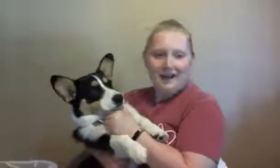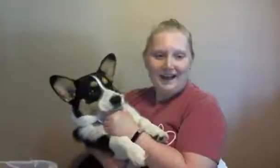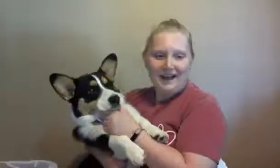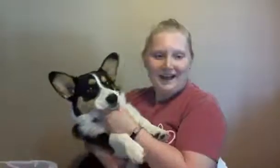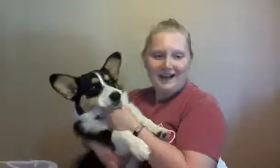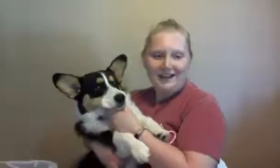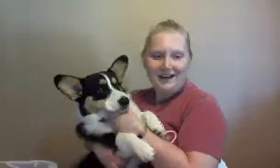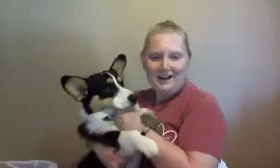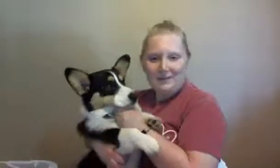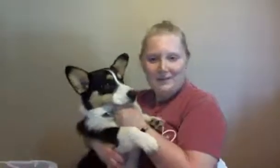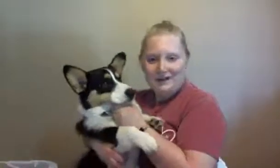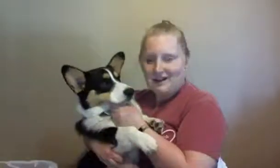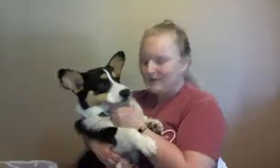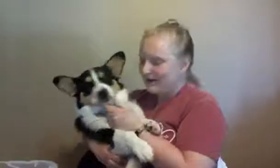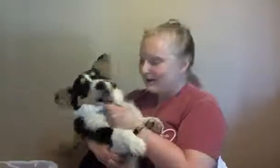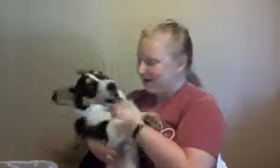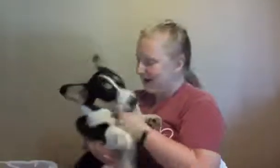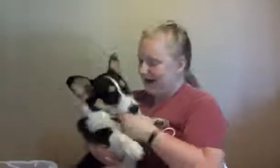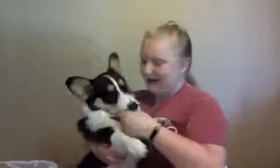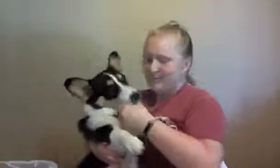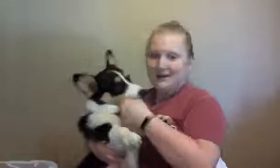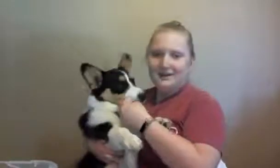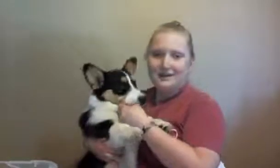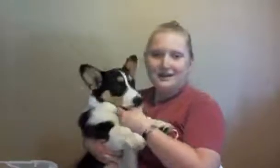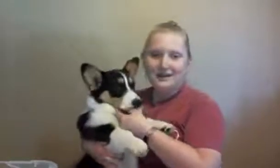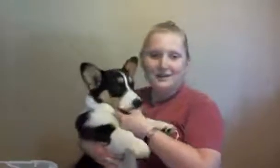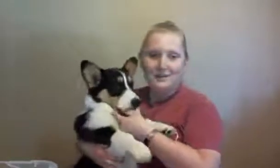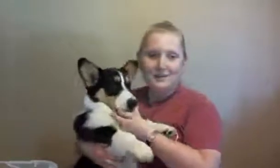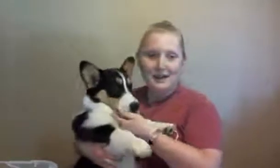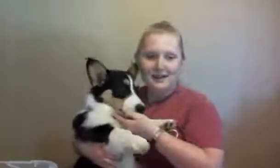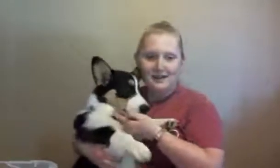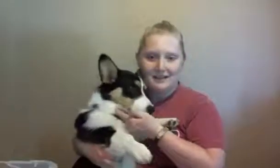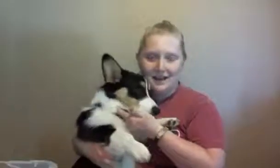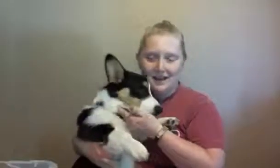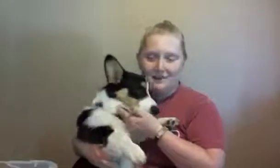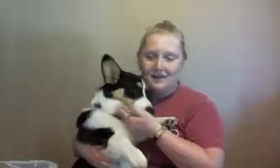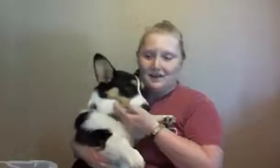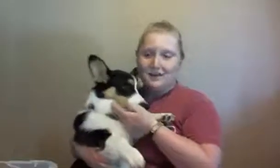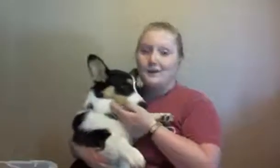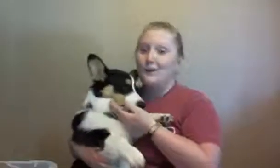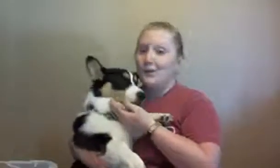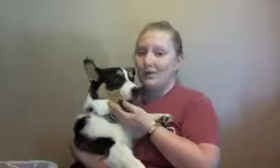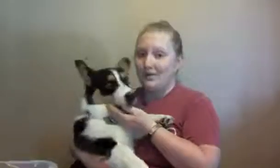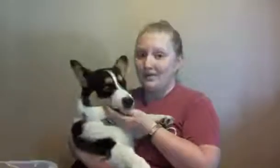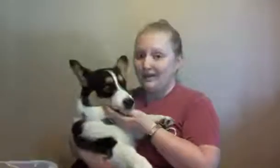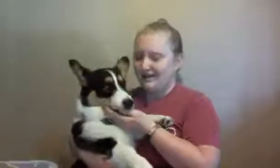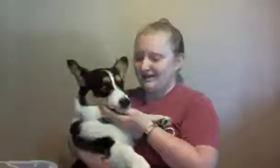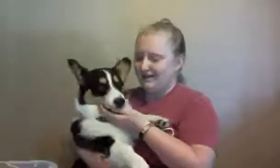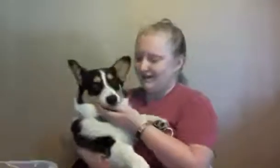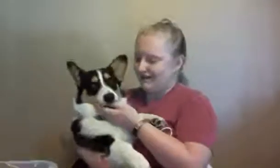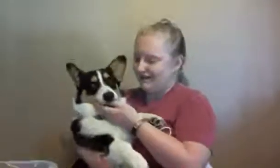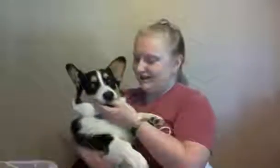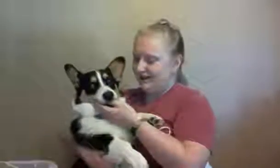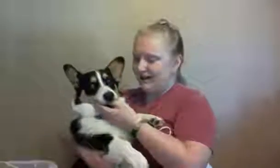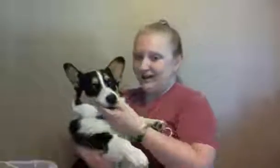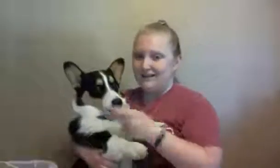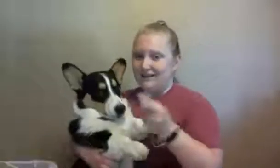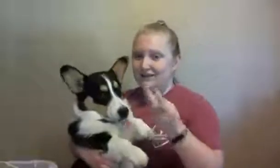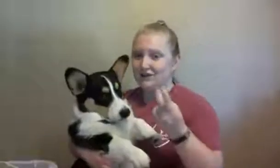But I thought I would bring him to come say hi because we're going to learn about pets today. So Corbin is a